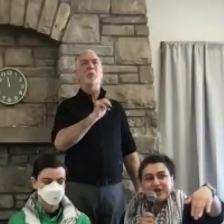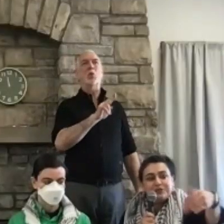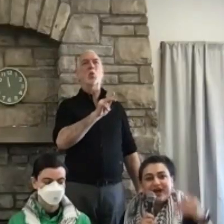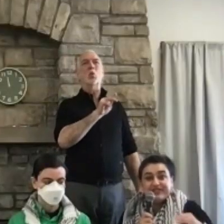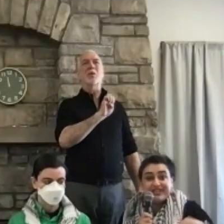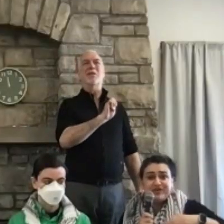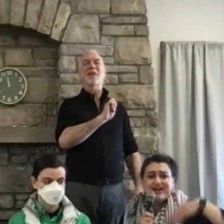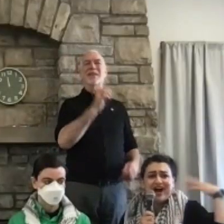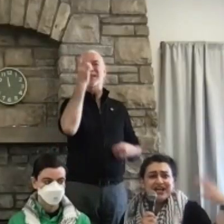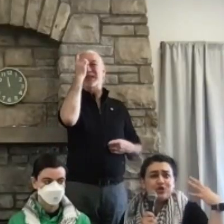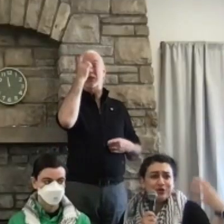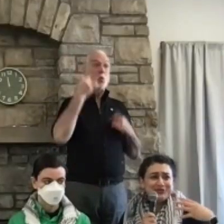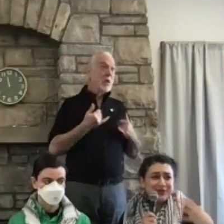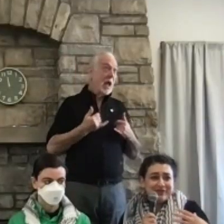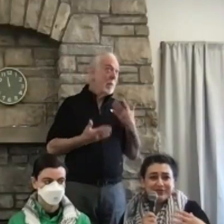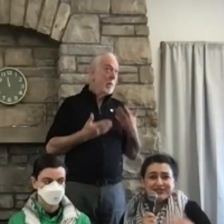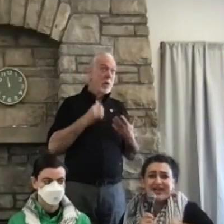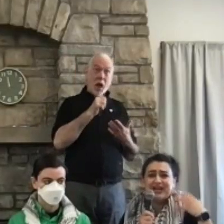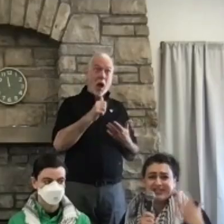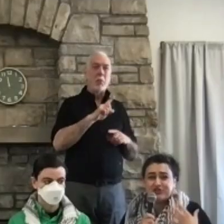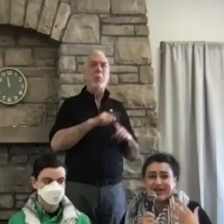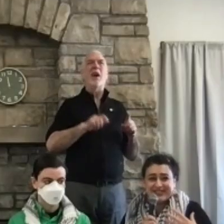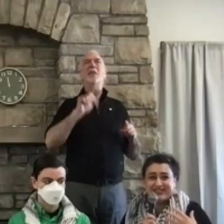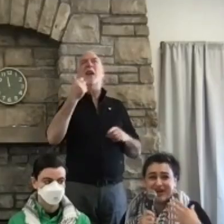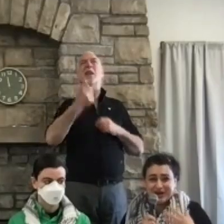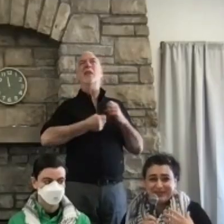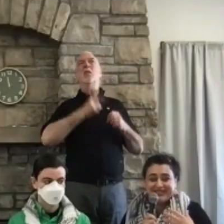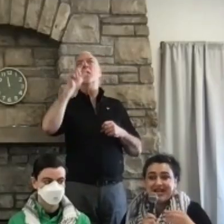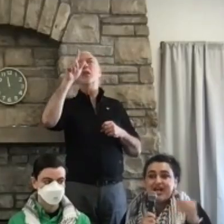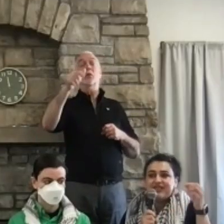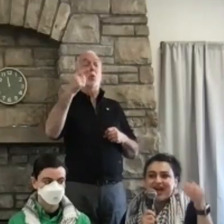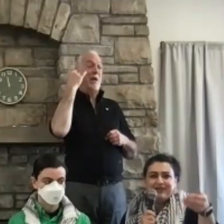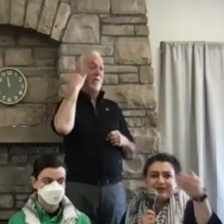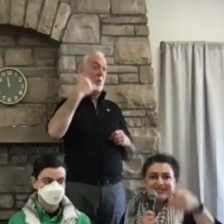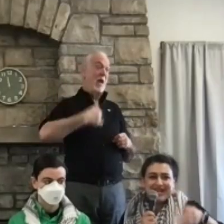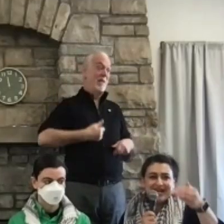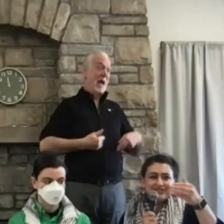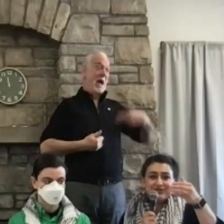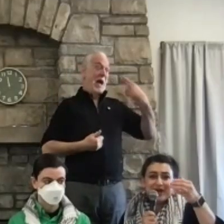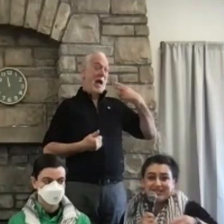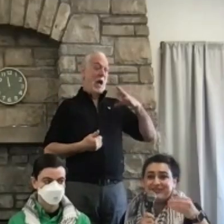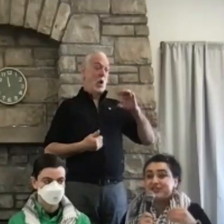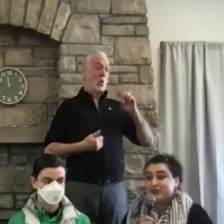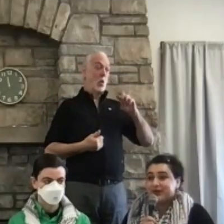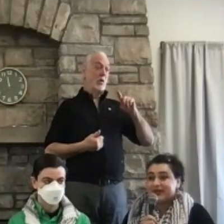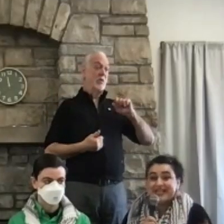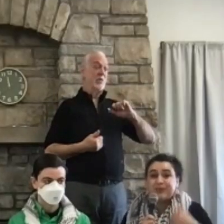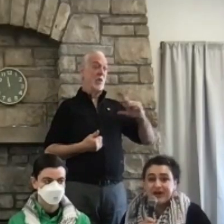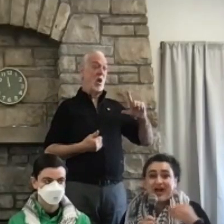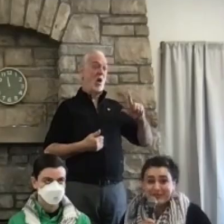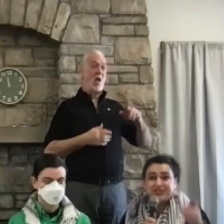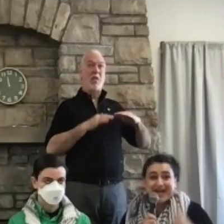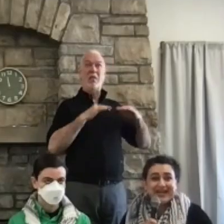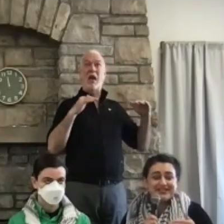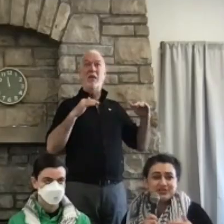the line. But every time you have high cortisol levels, high stress environment, that brings that to activate sooner. Like it's